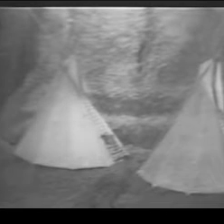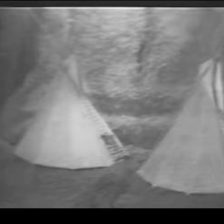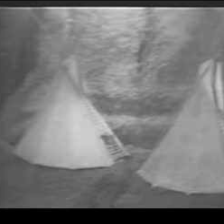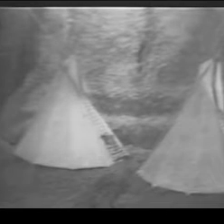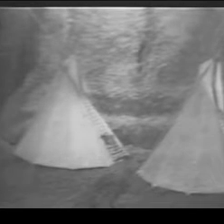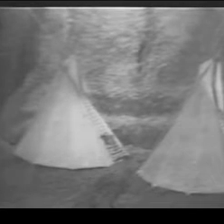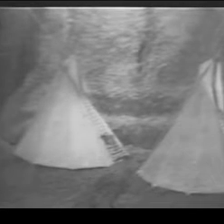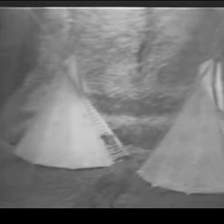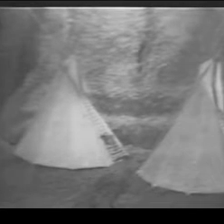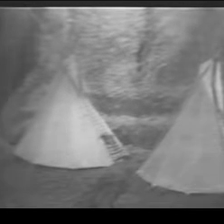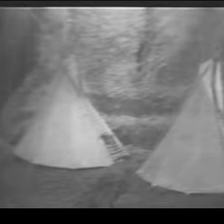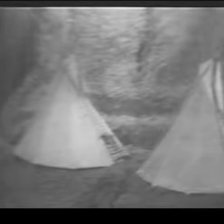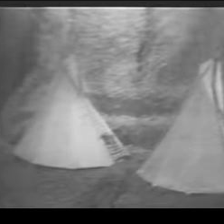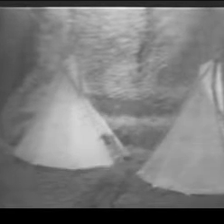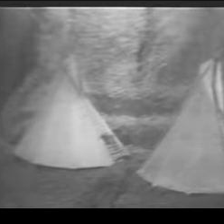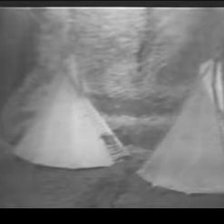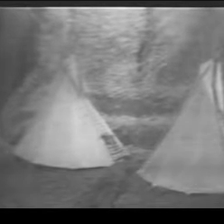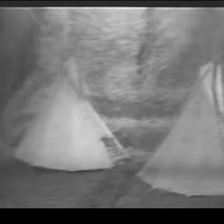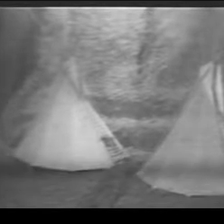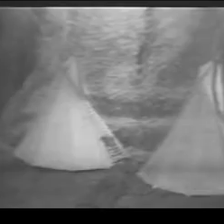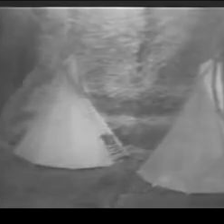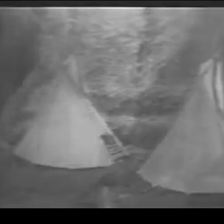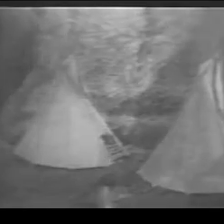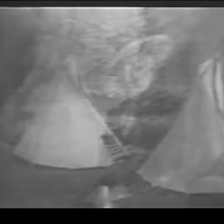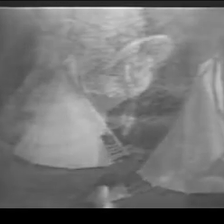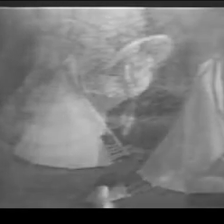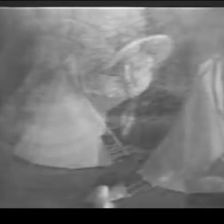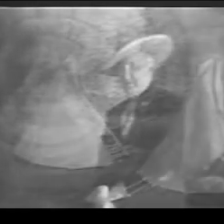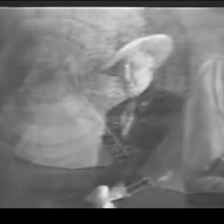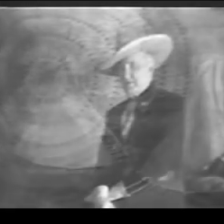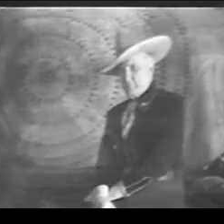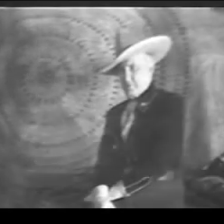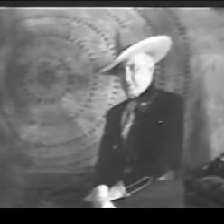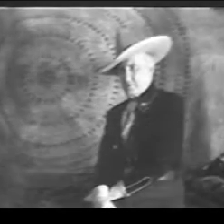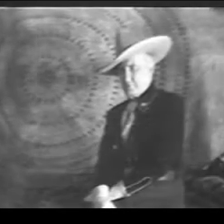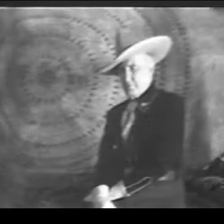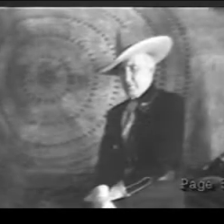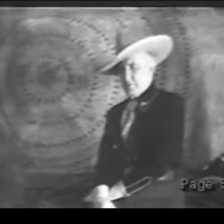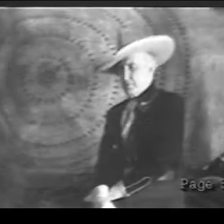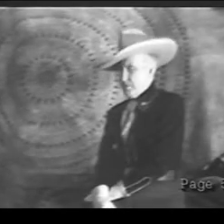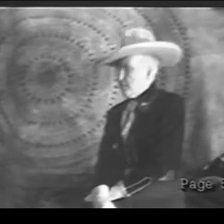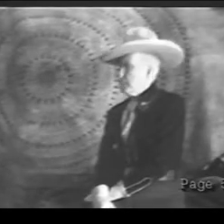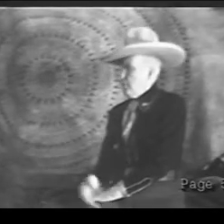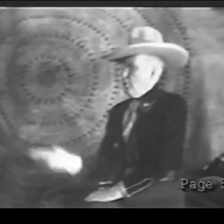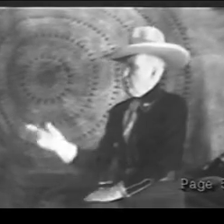You might say the lives of the Plains Indians centered around their teepees. Teepee was